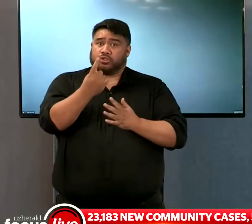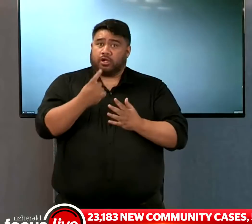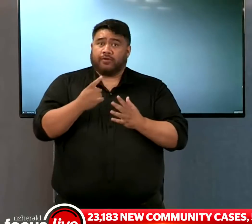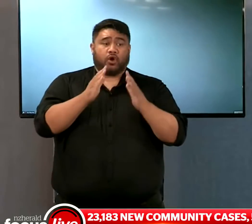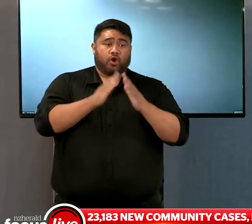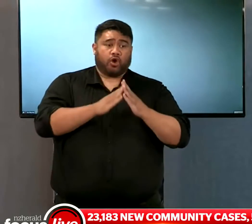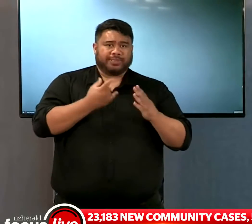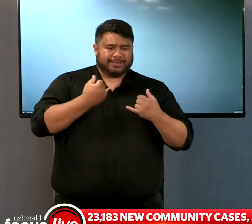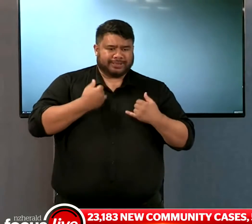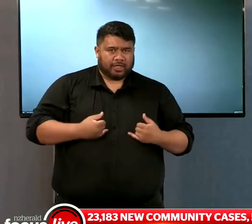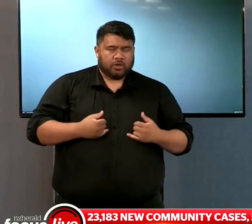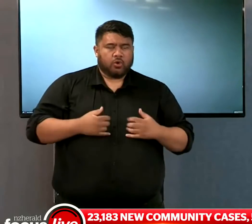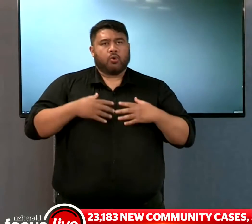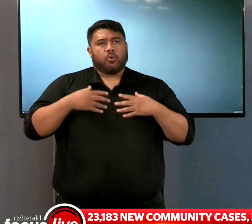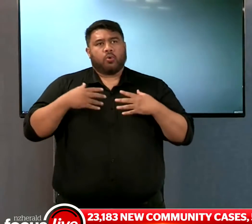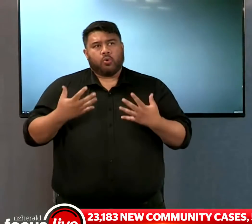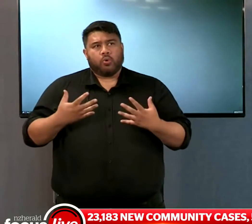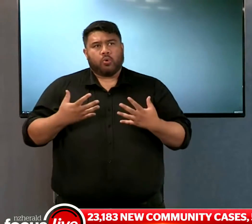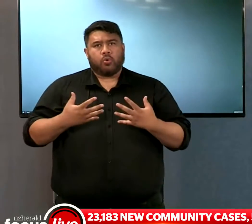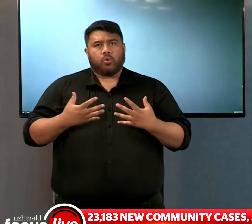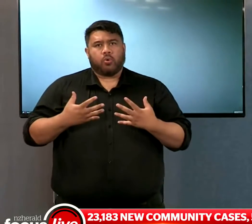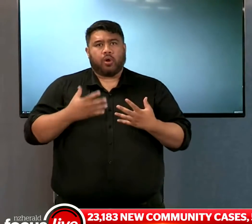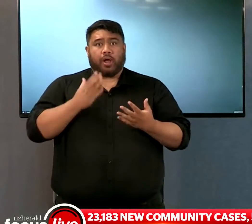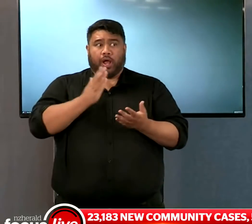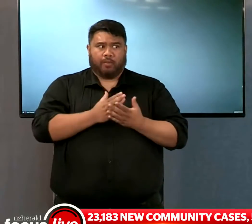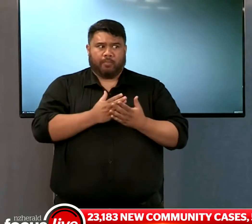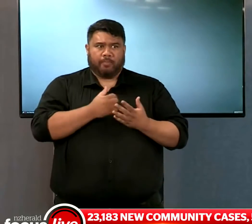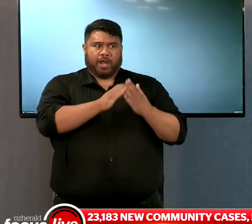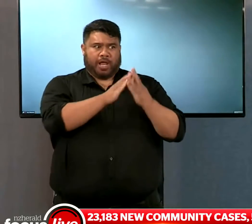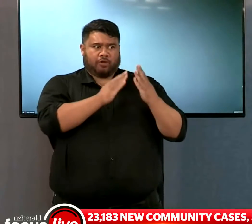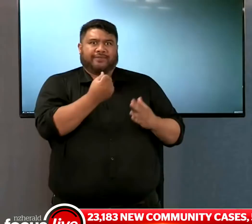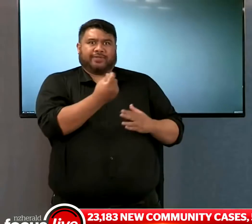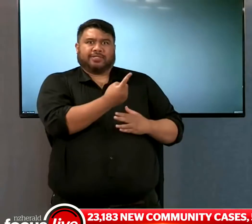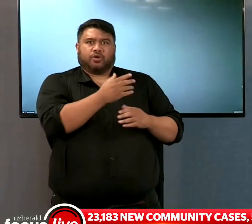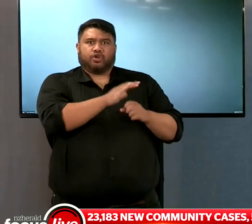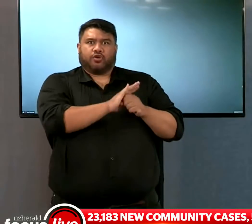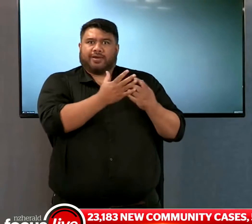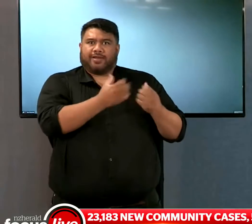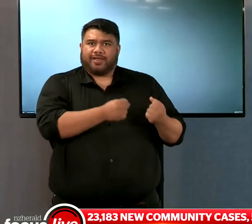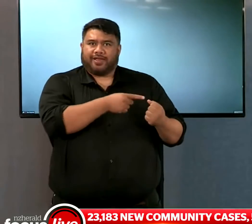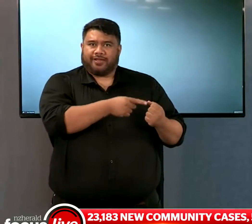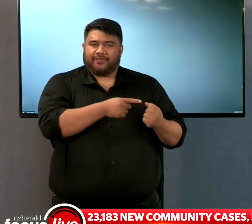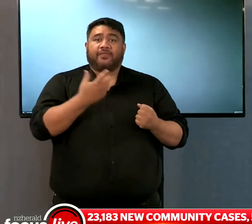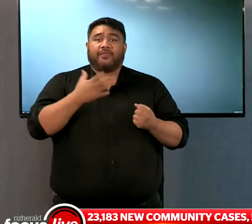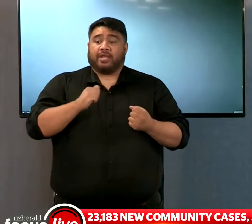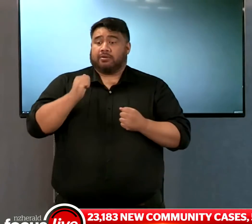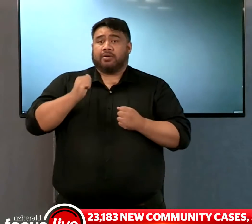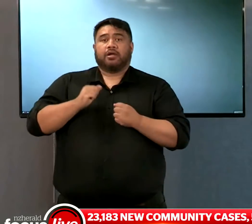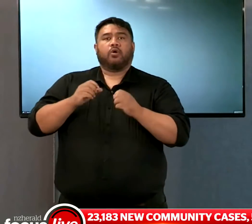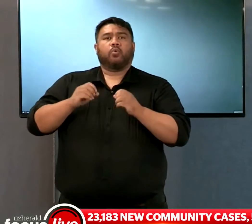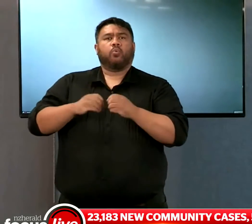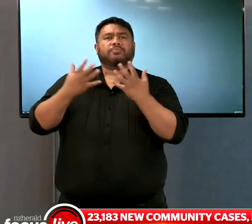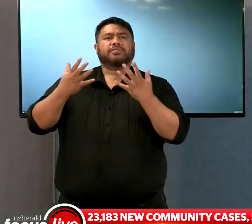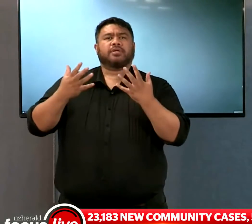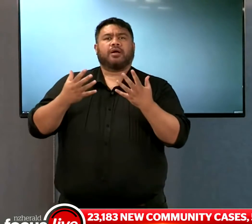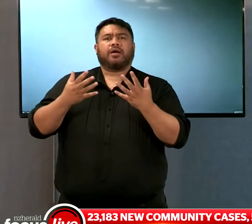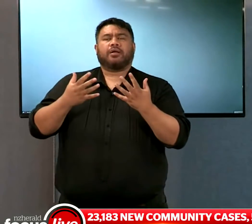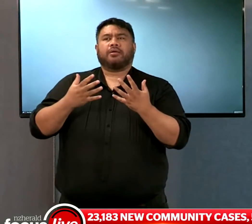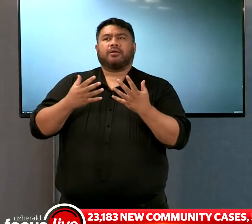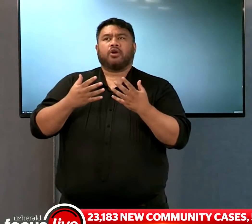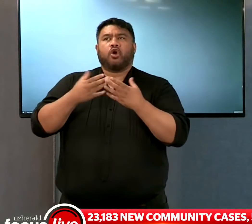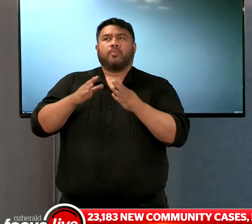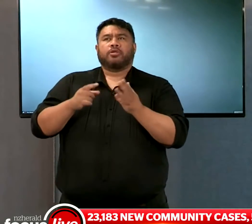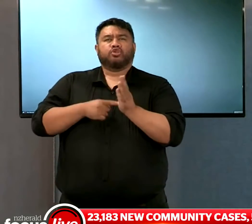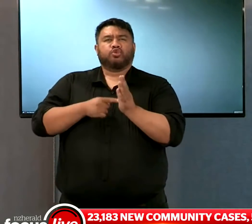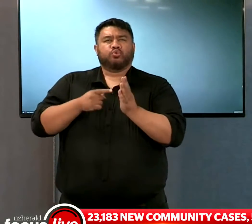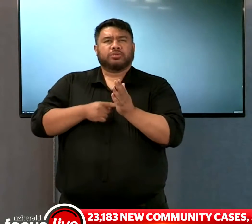symptomatic or are household contacts. This initially went live on Tuesday. It had a few bumps yesterday. Those